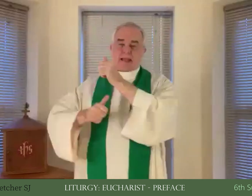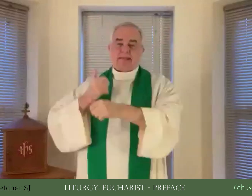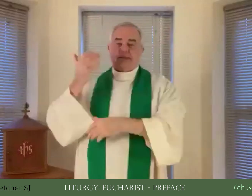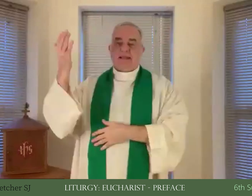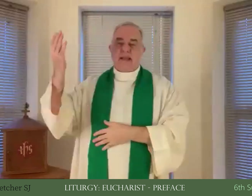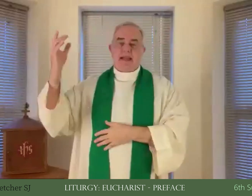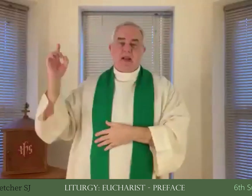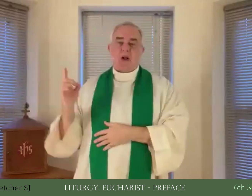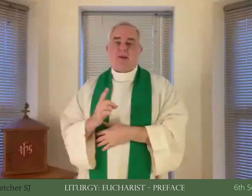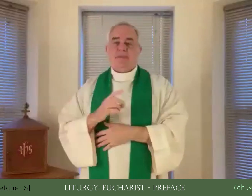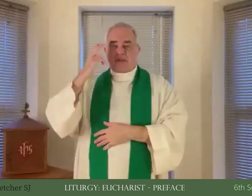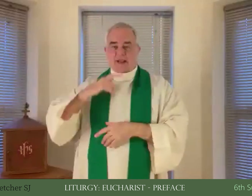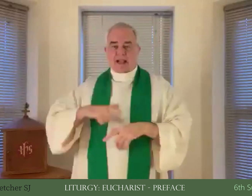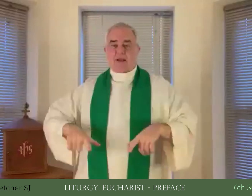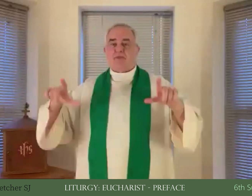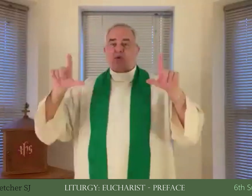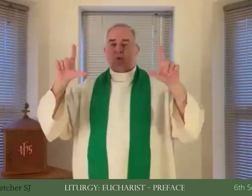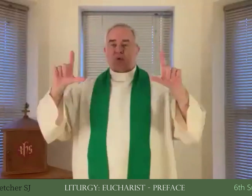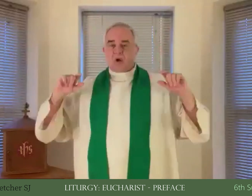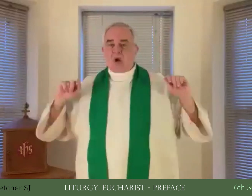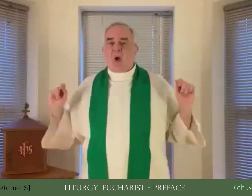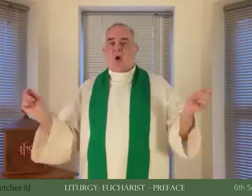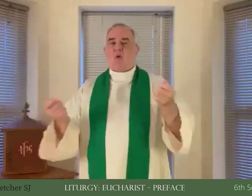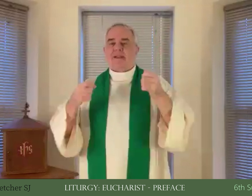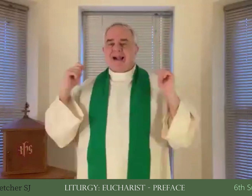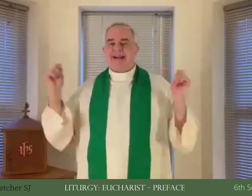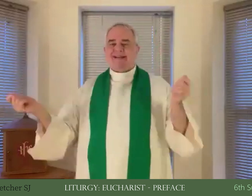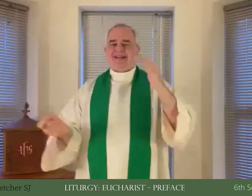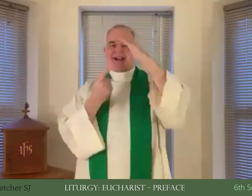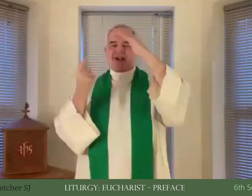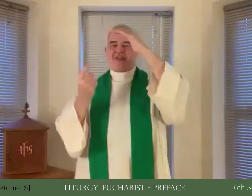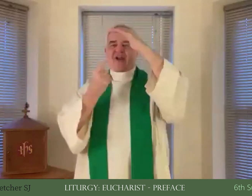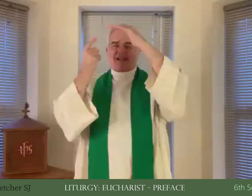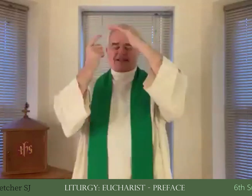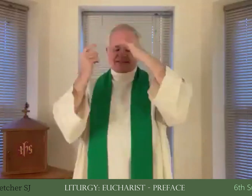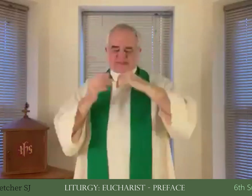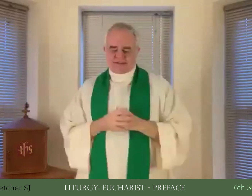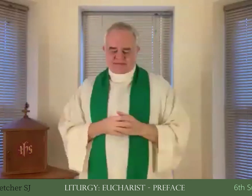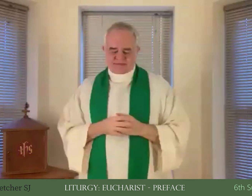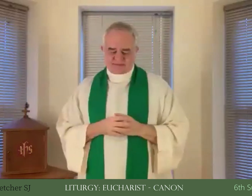Blessed is he who comes in the name of the Lord. Hosanna in the highest.